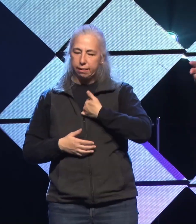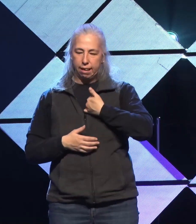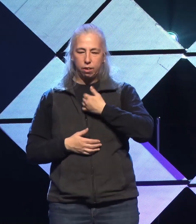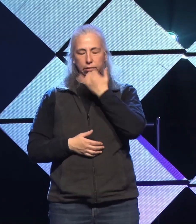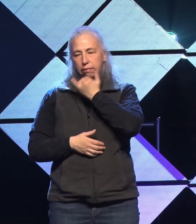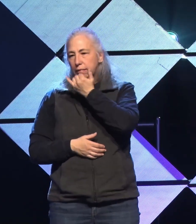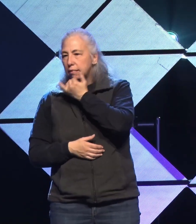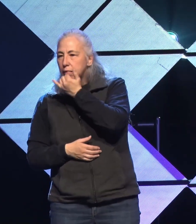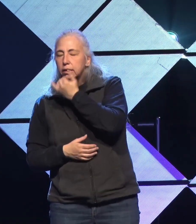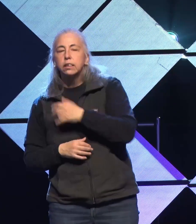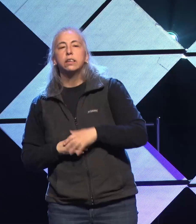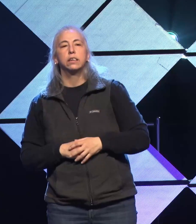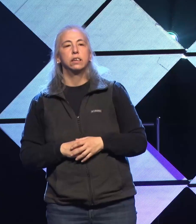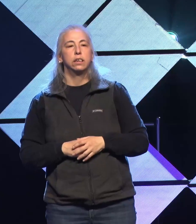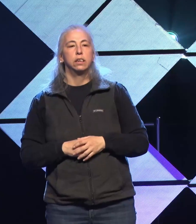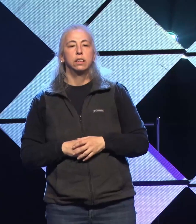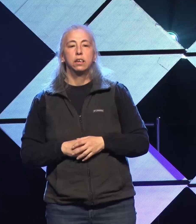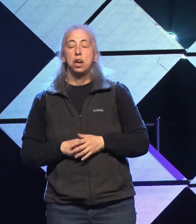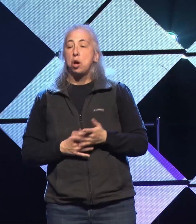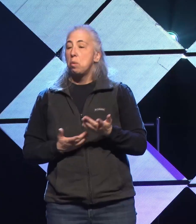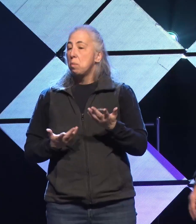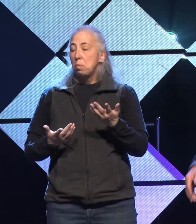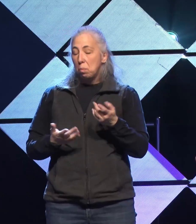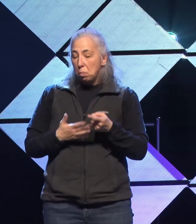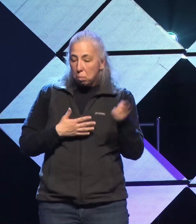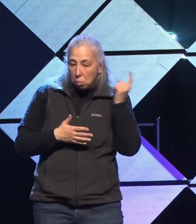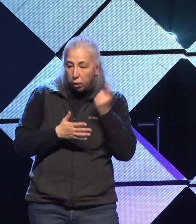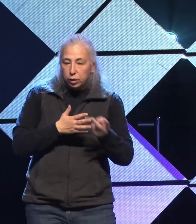While back, I was picking up dinner. You know,